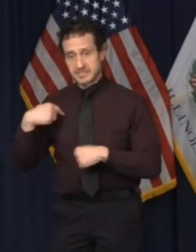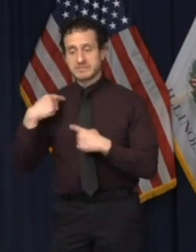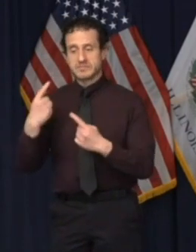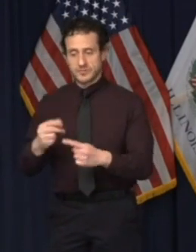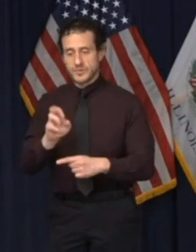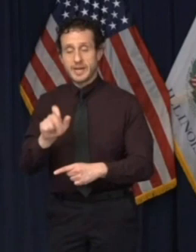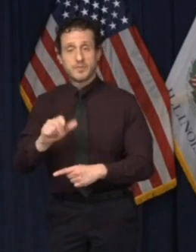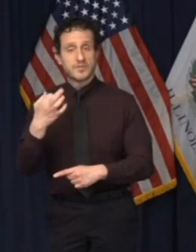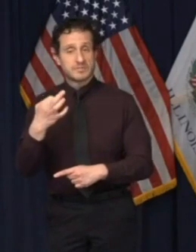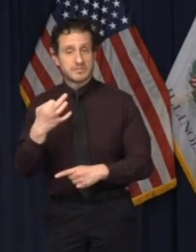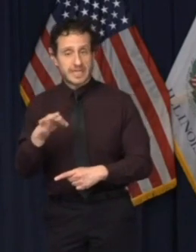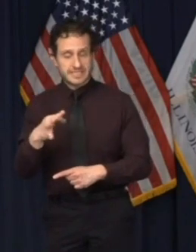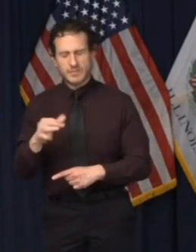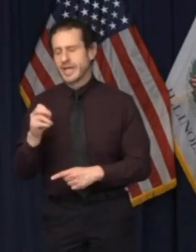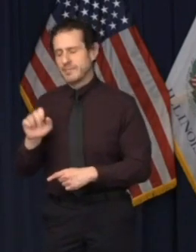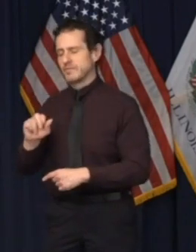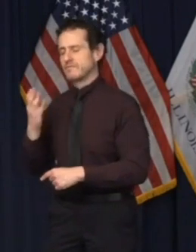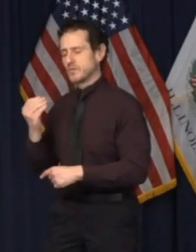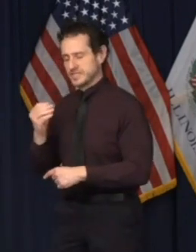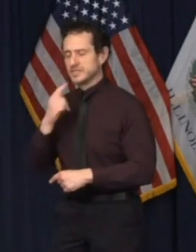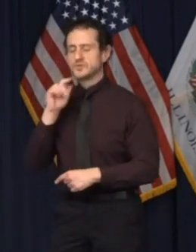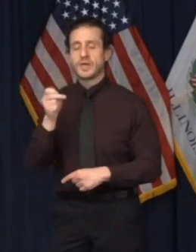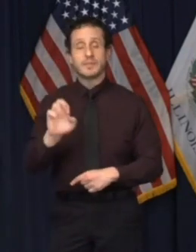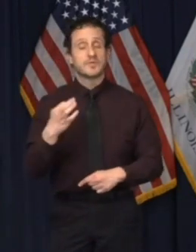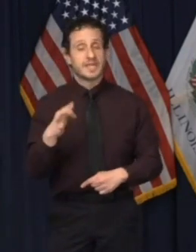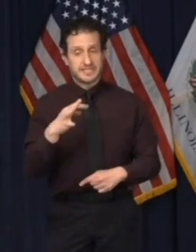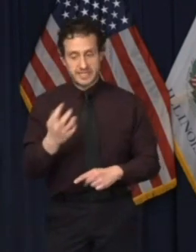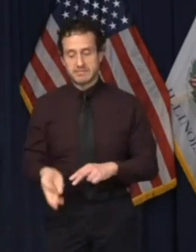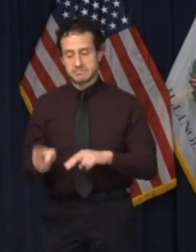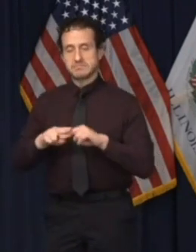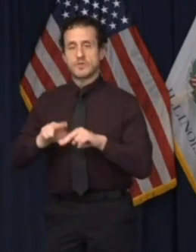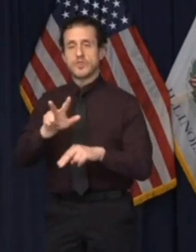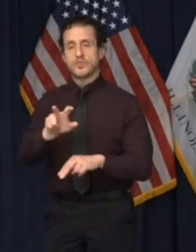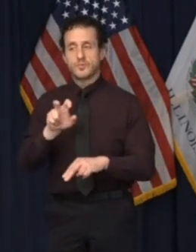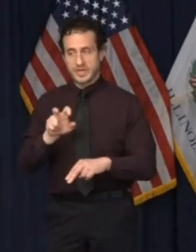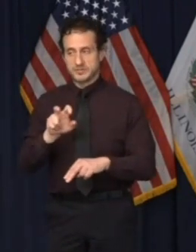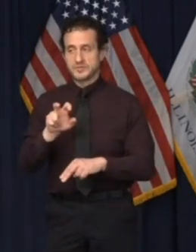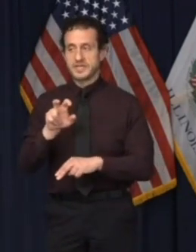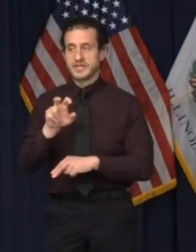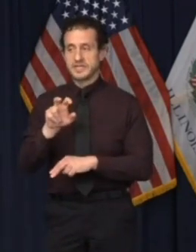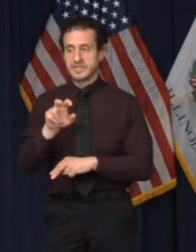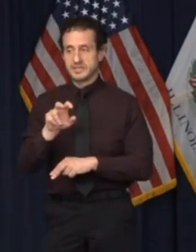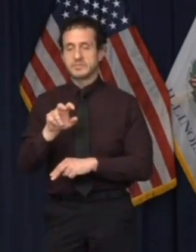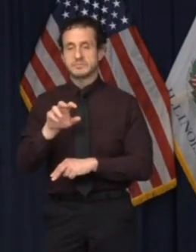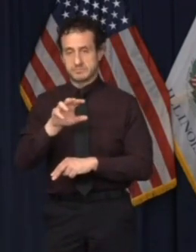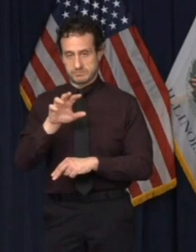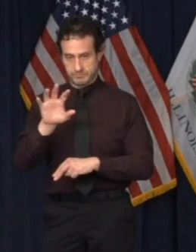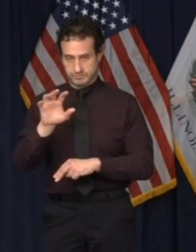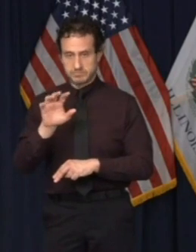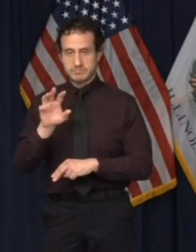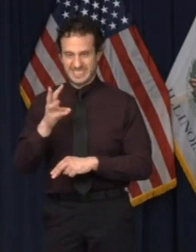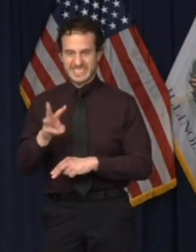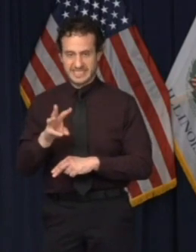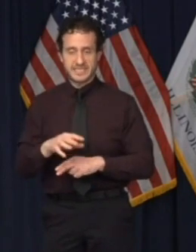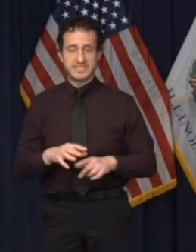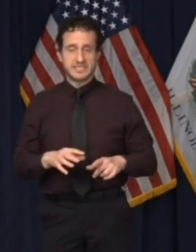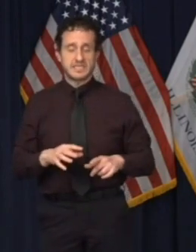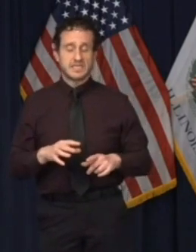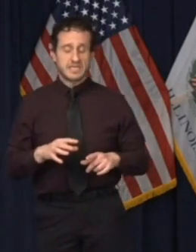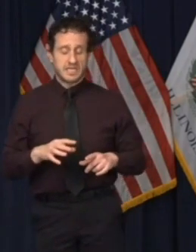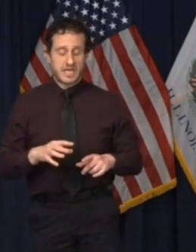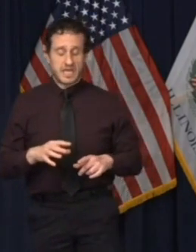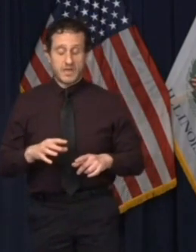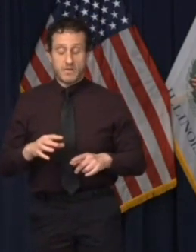April 14th. For context, early modeling in mid-March showed that without